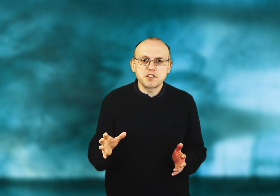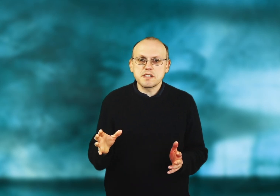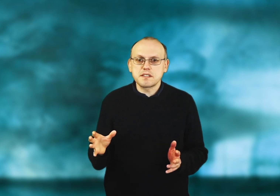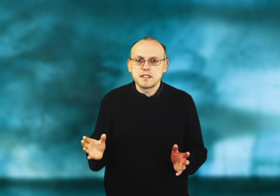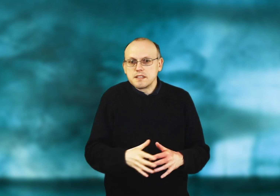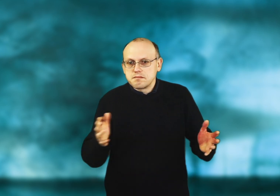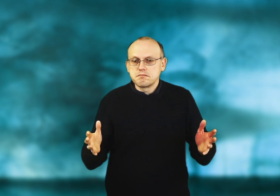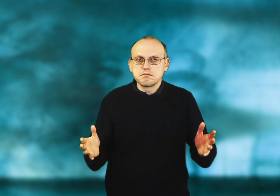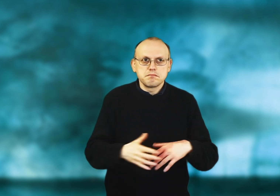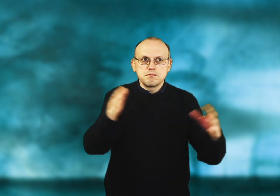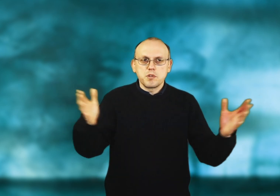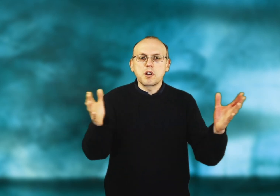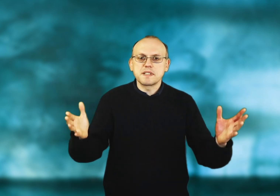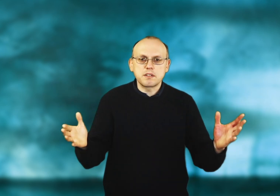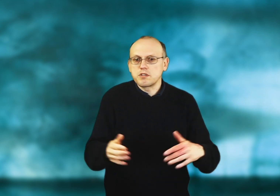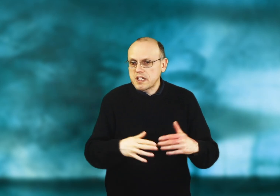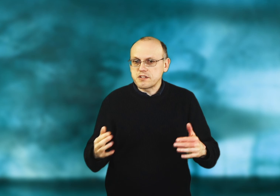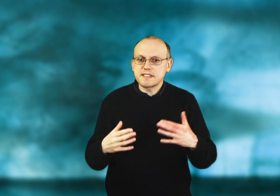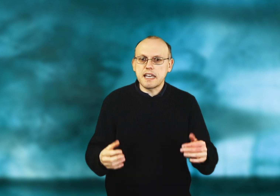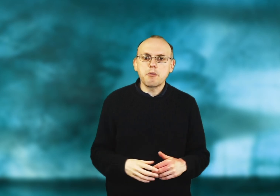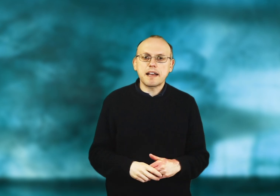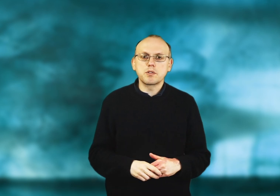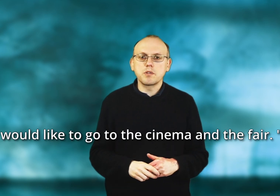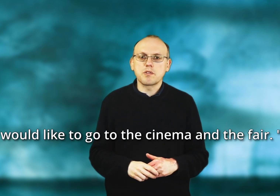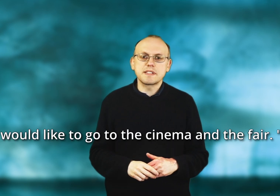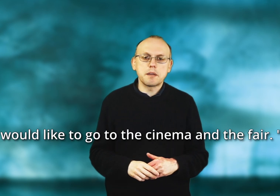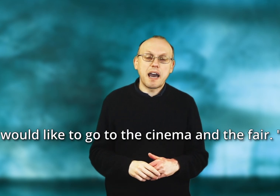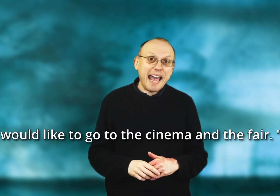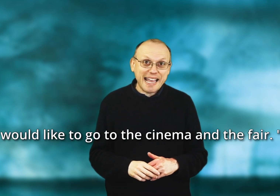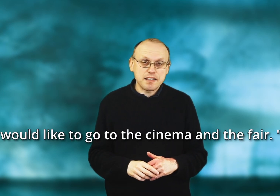just no commas at all. You can just say, I would like to go to the cinema and the